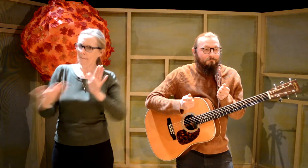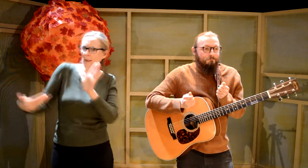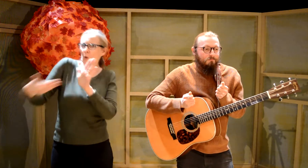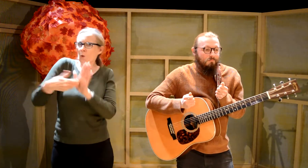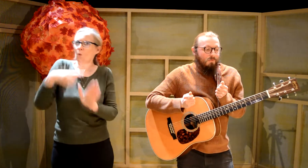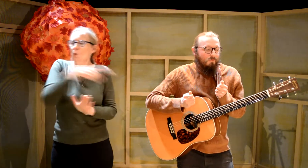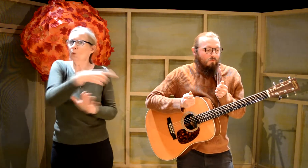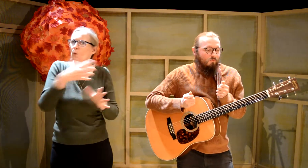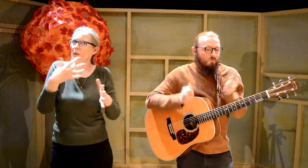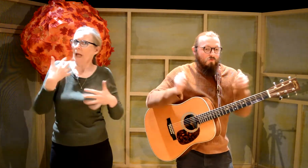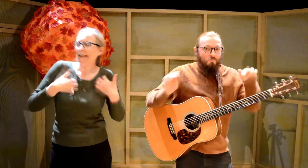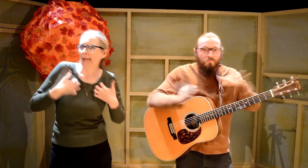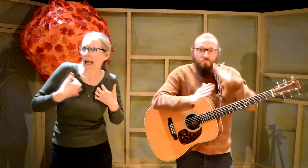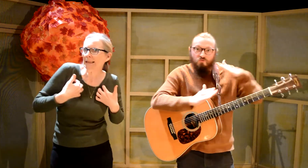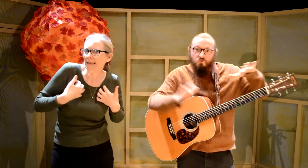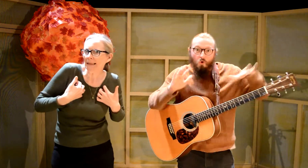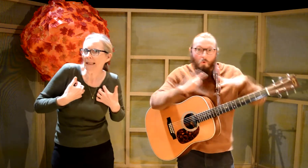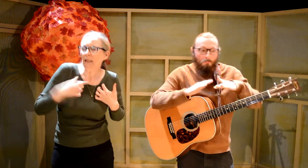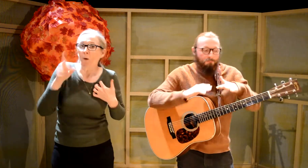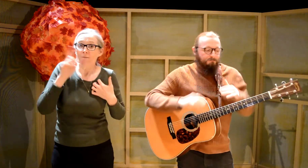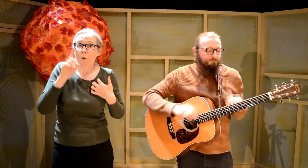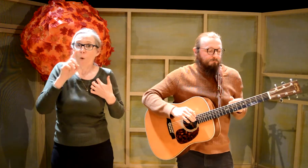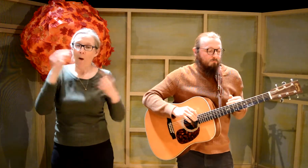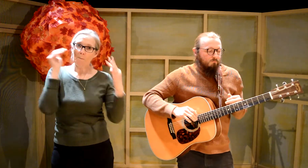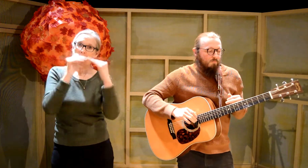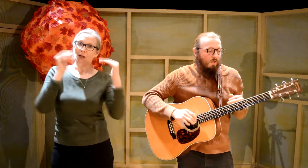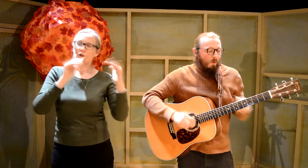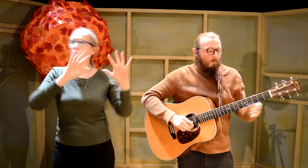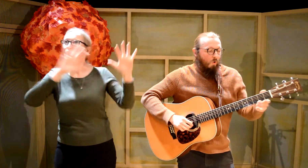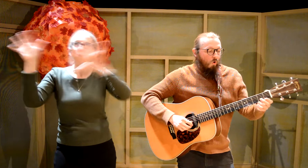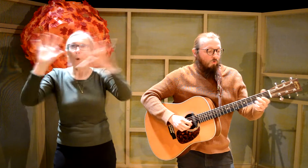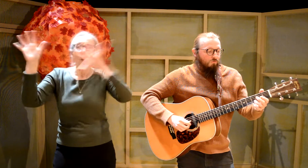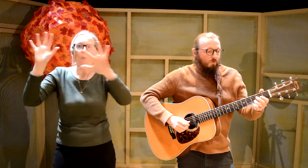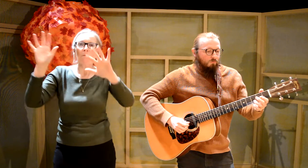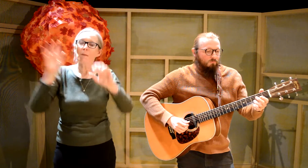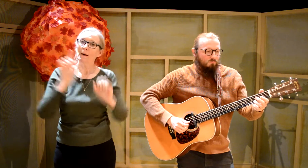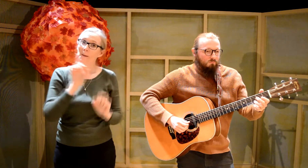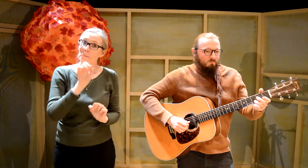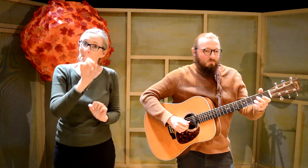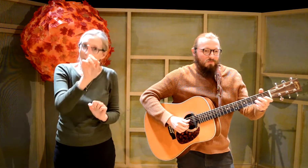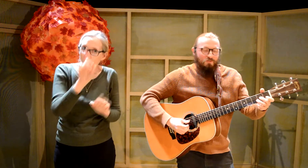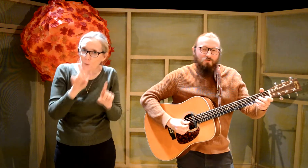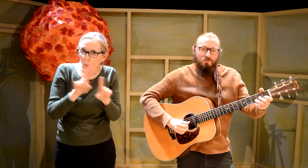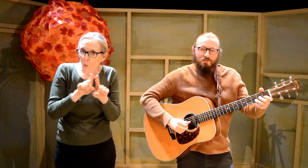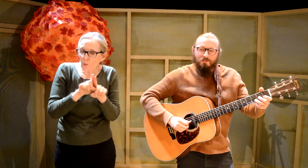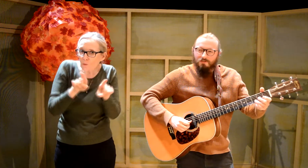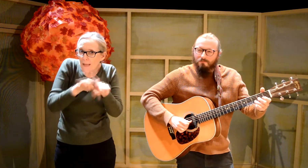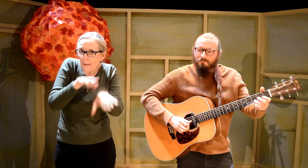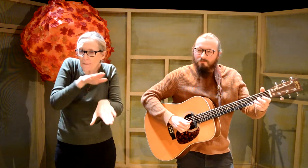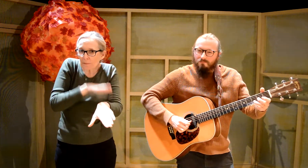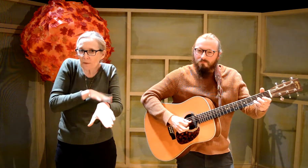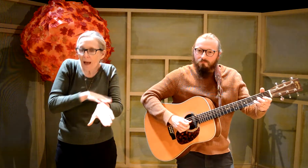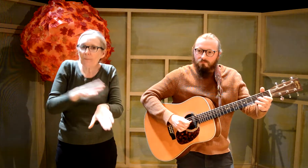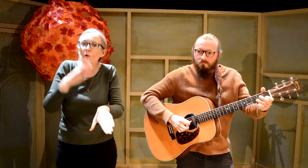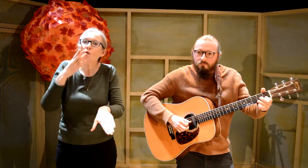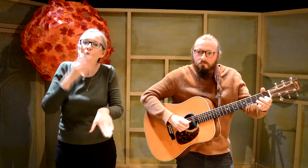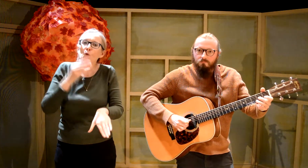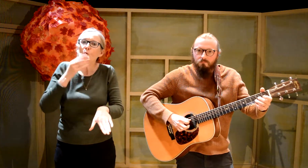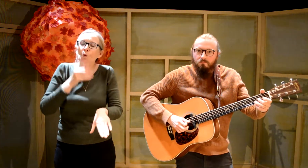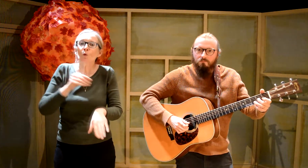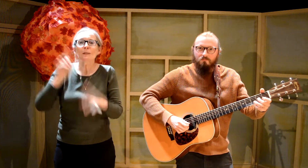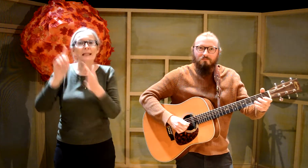exciting for the storm, but also it's using